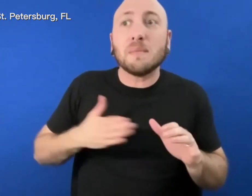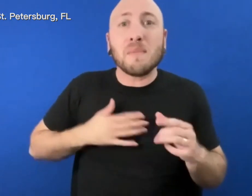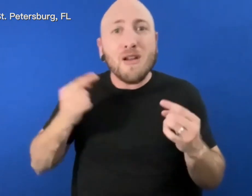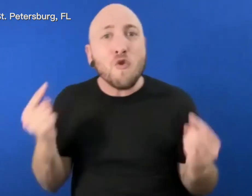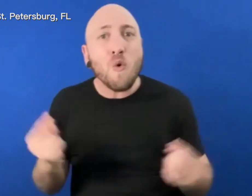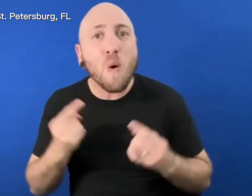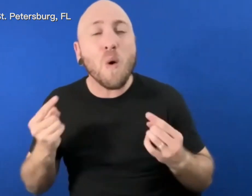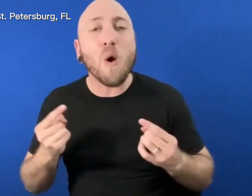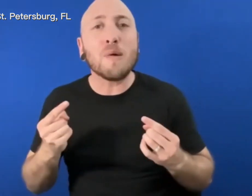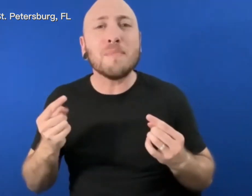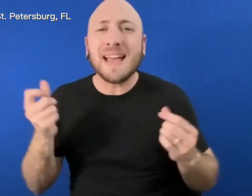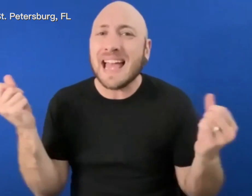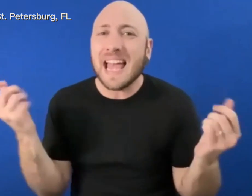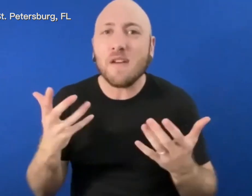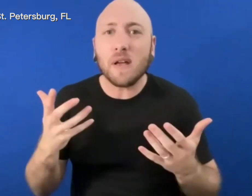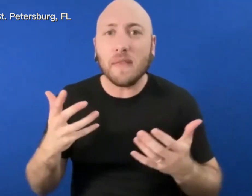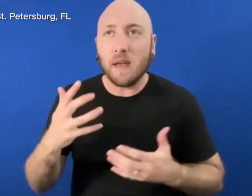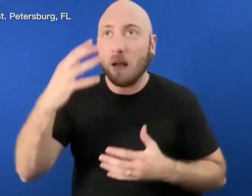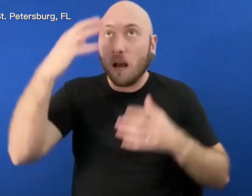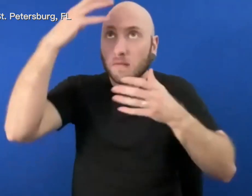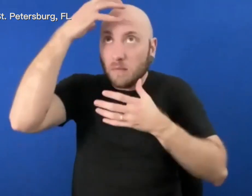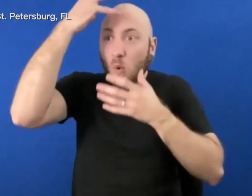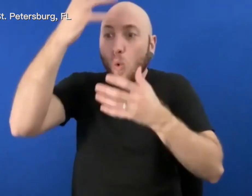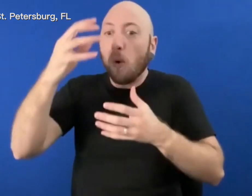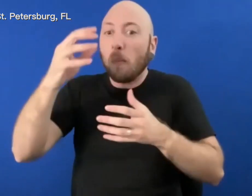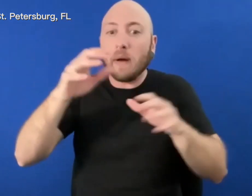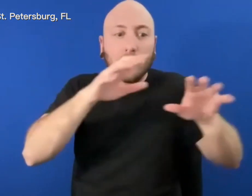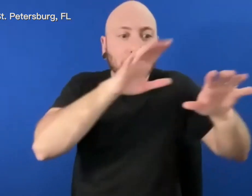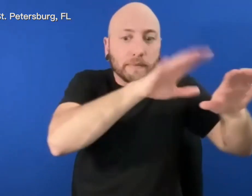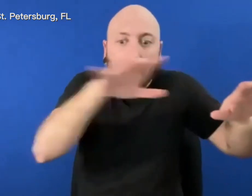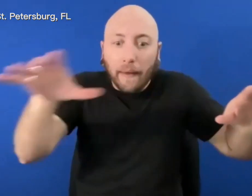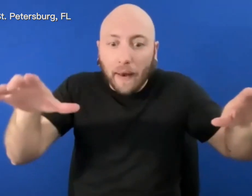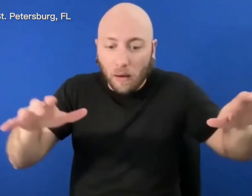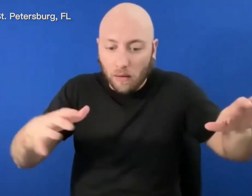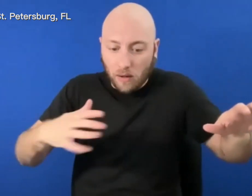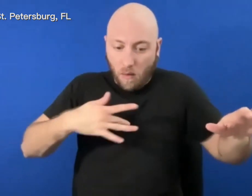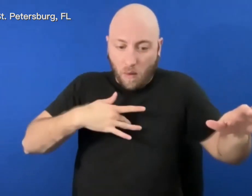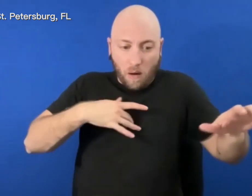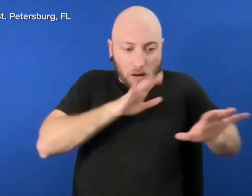just everything, like the sex inventory, everything. It was just like,